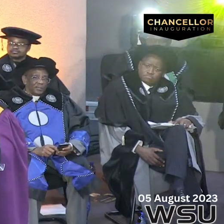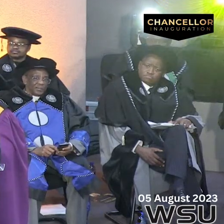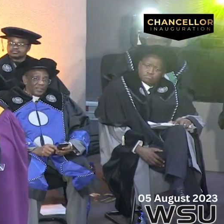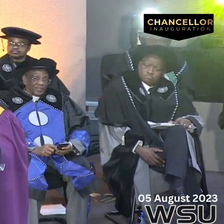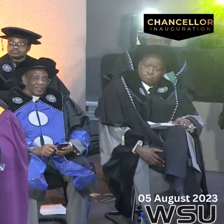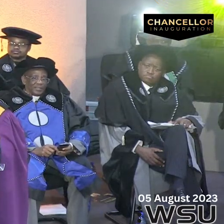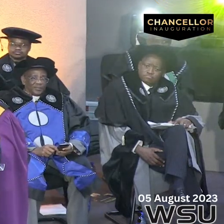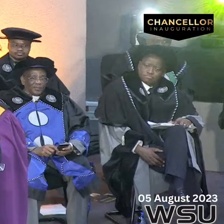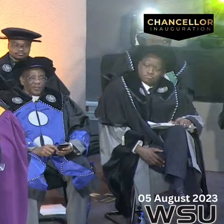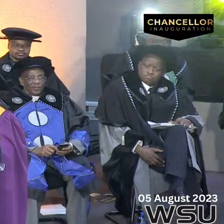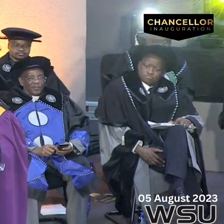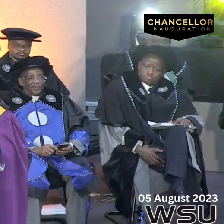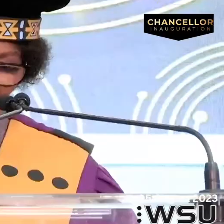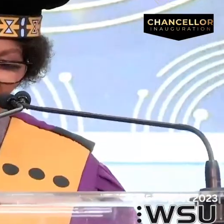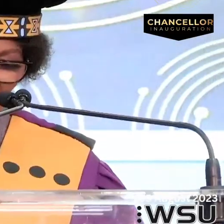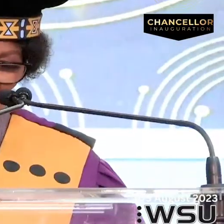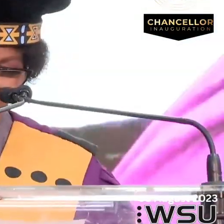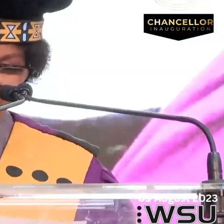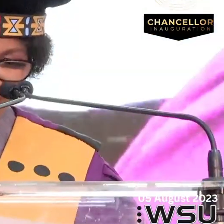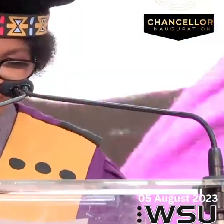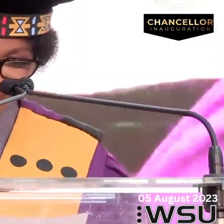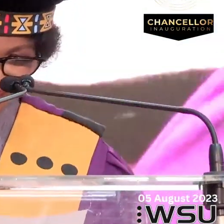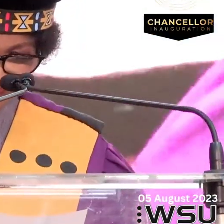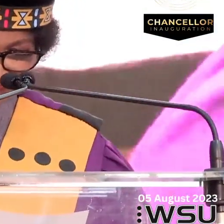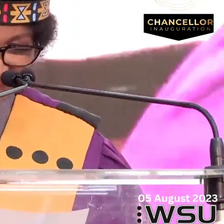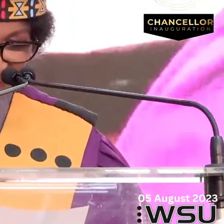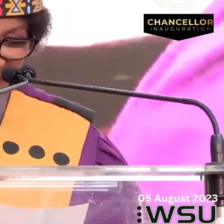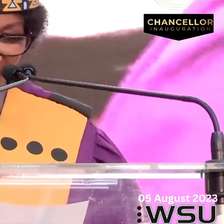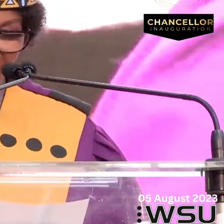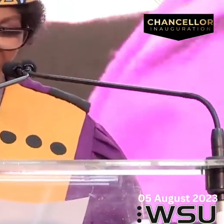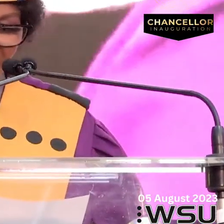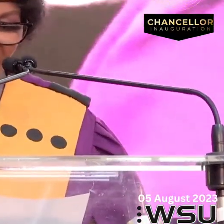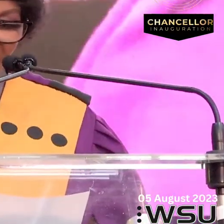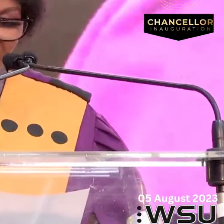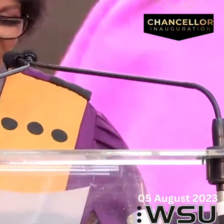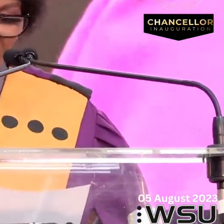Dabase Gandamase. Oh, Kona, okay.